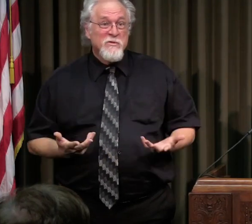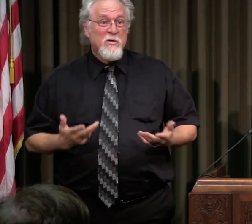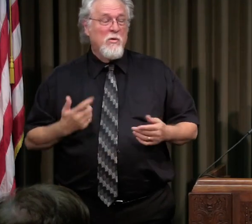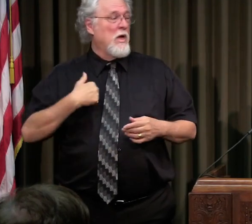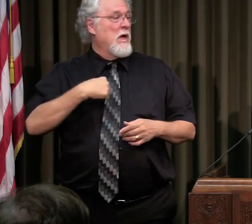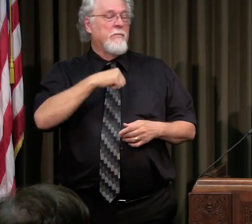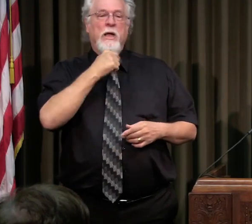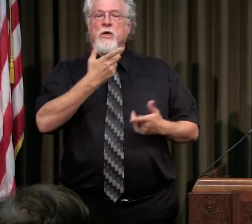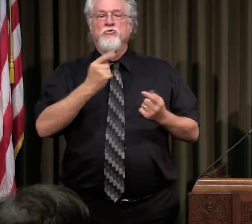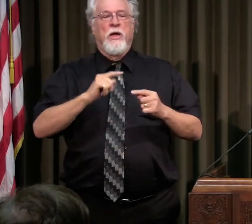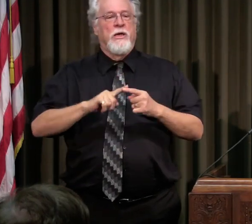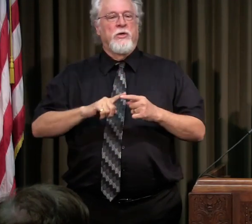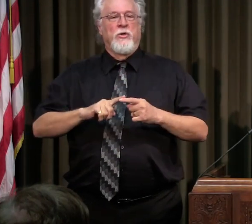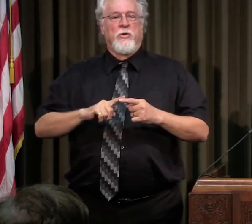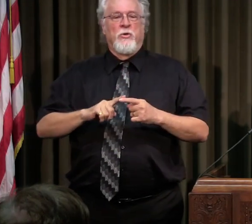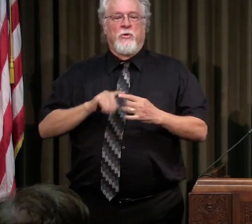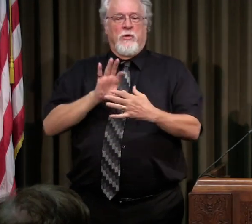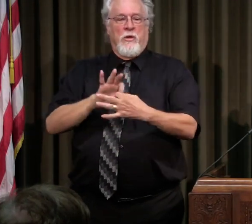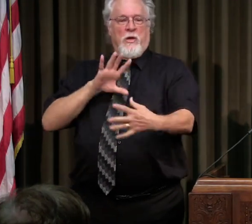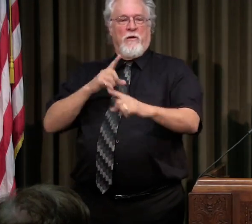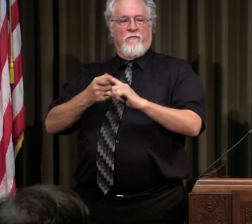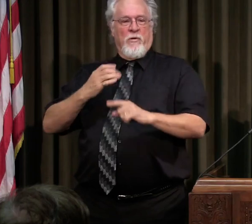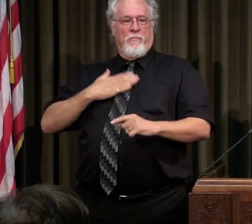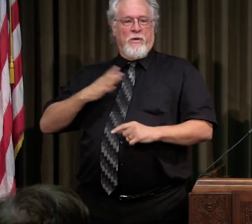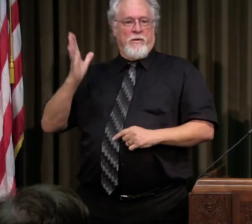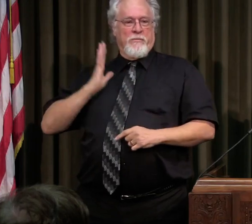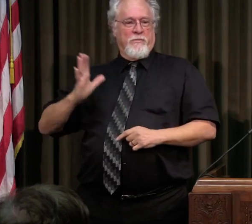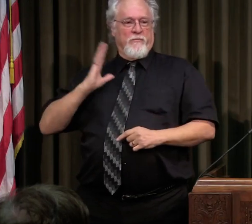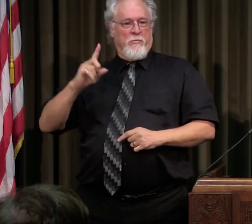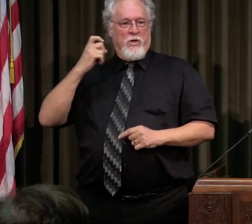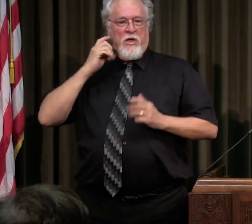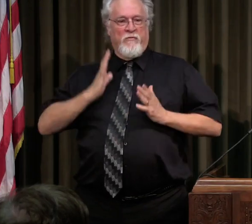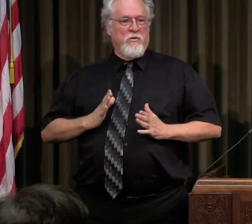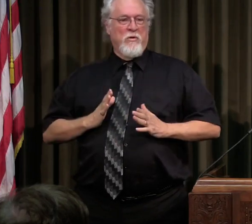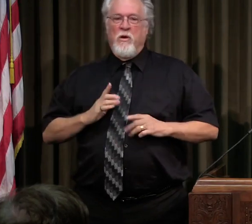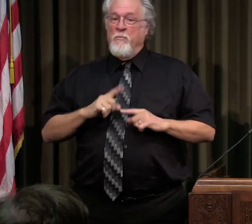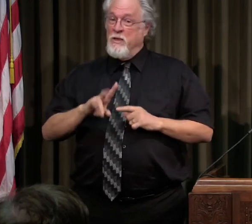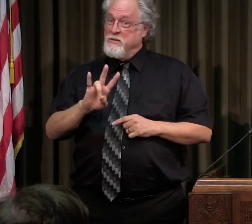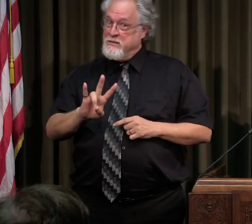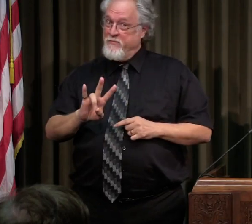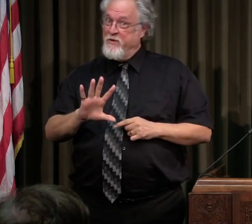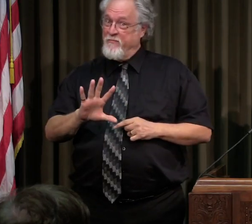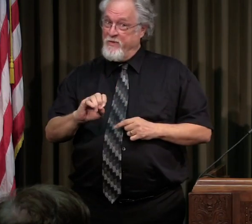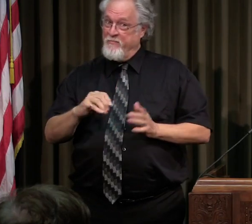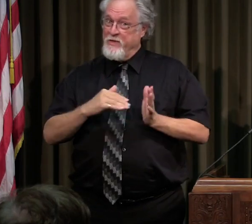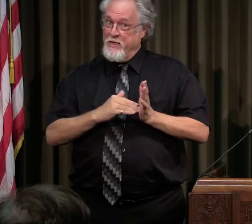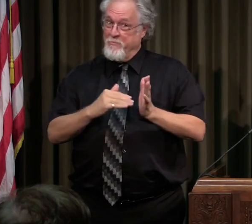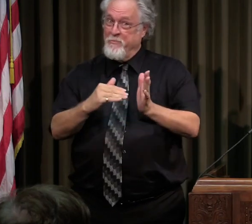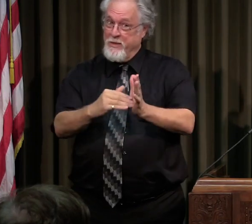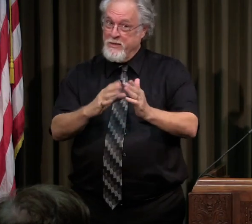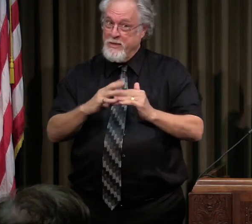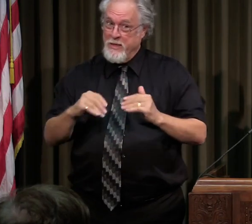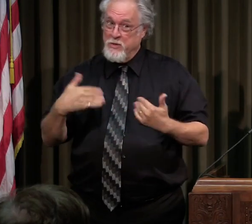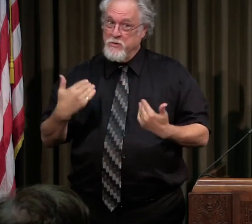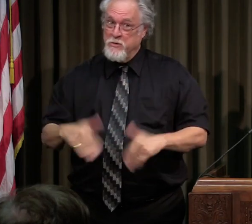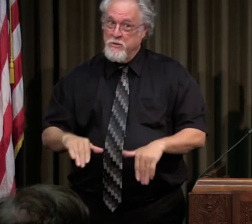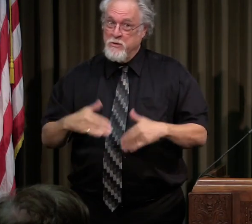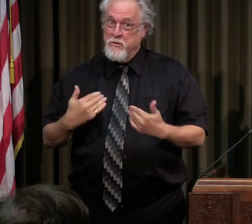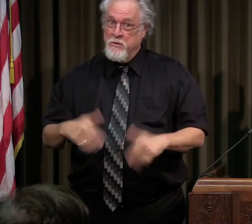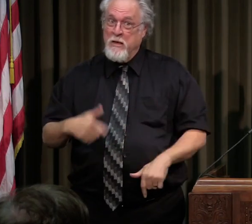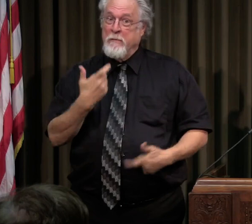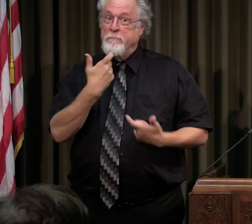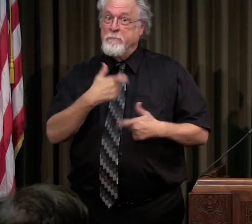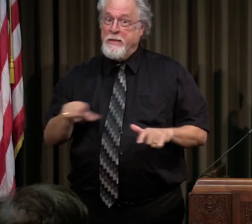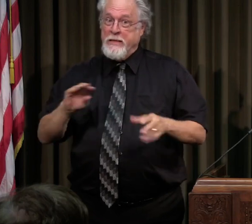I'm not trying to distinguish myself from my predecessor at all, but $750 million shortfall is a huge number in